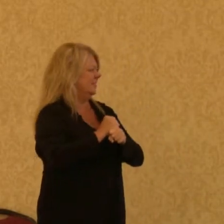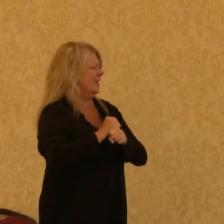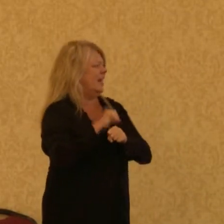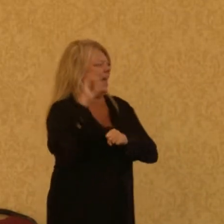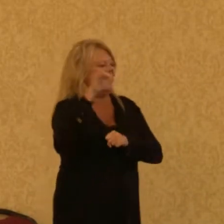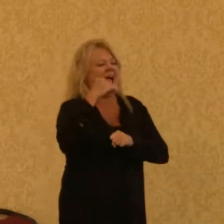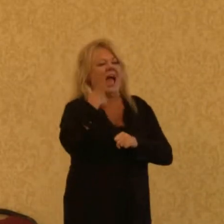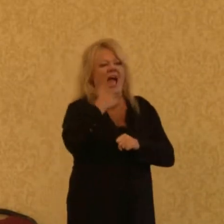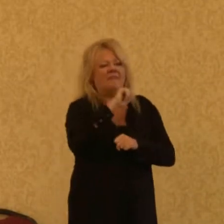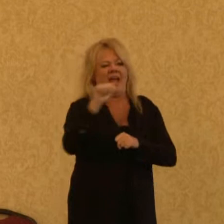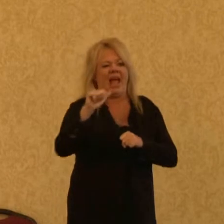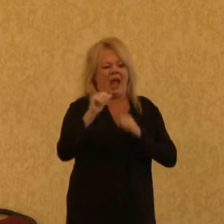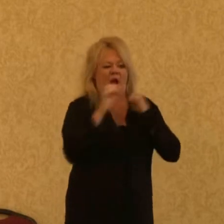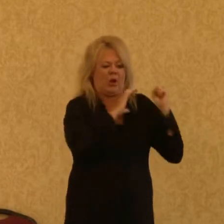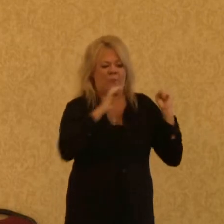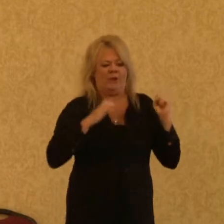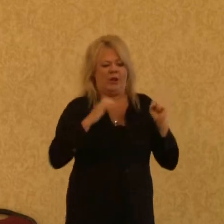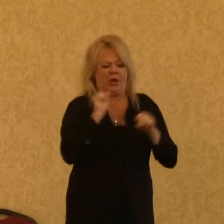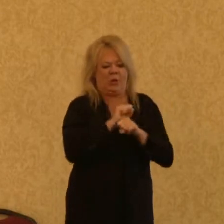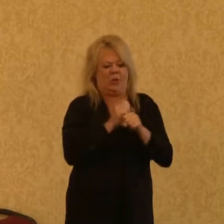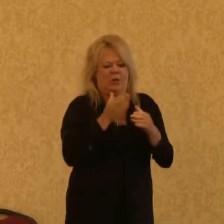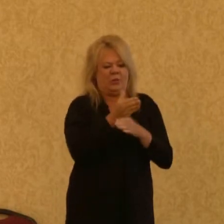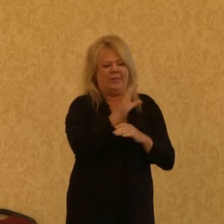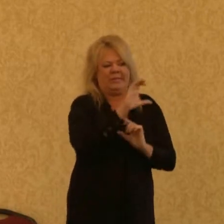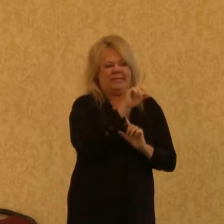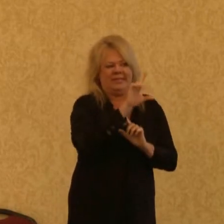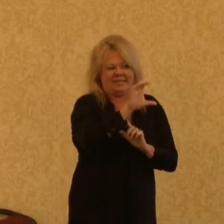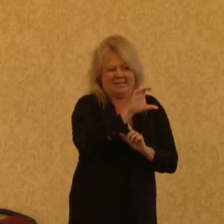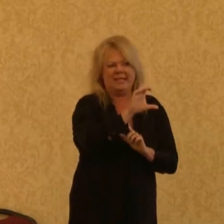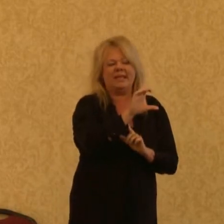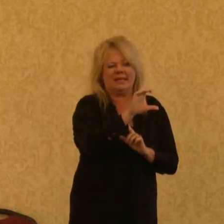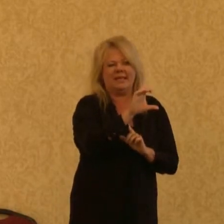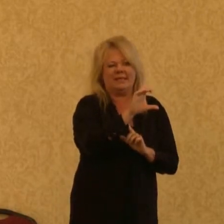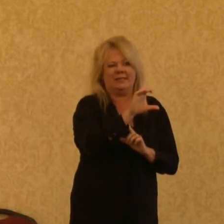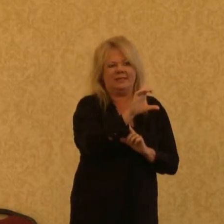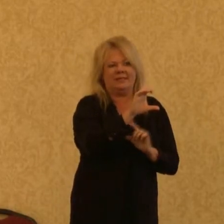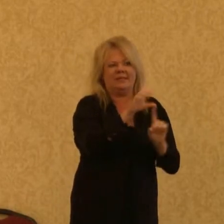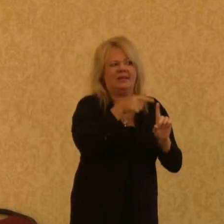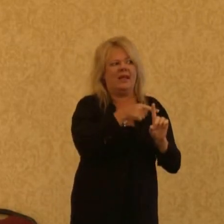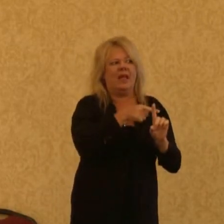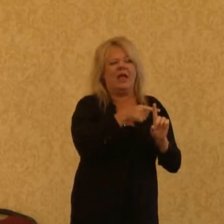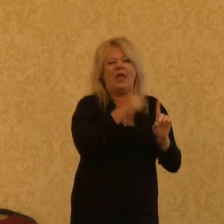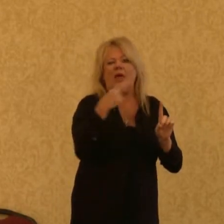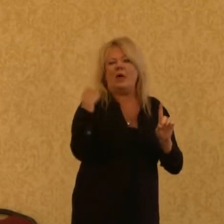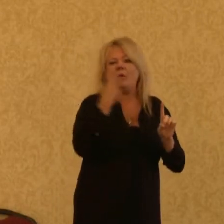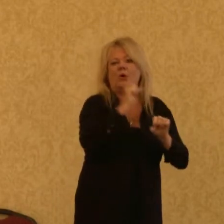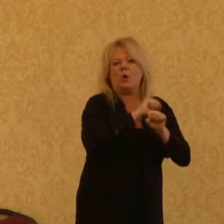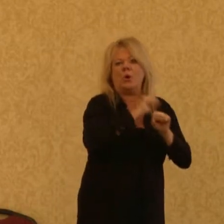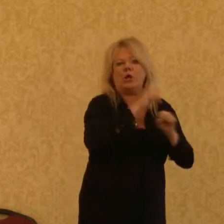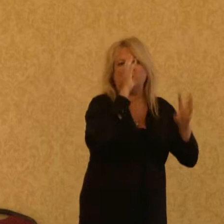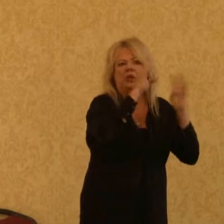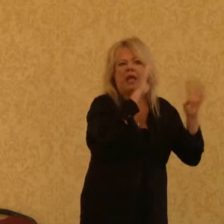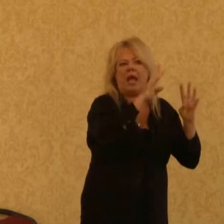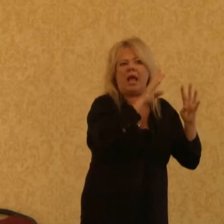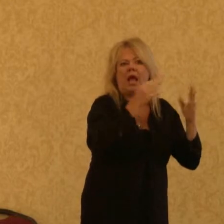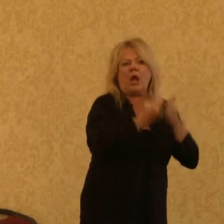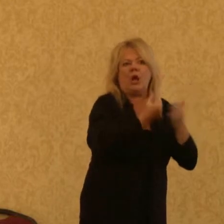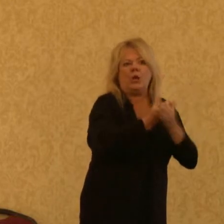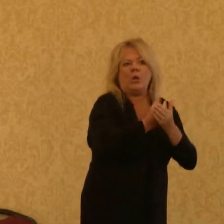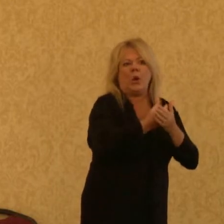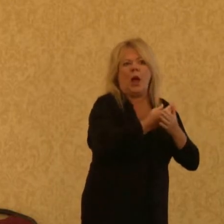for linguistically diverse parents. And understandings of disability across culture are